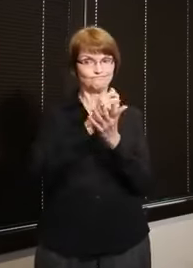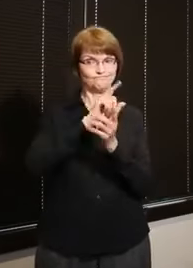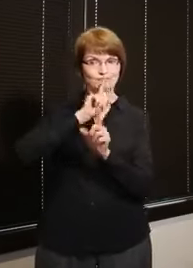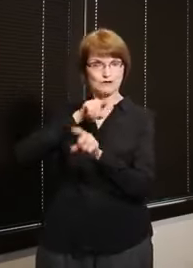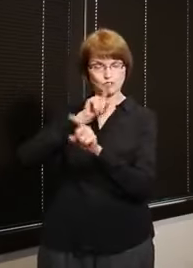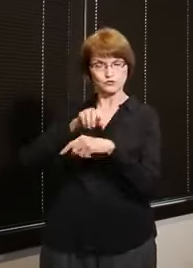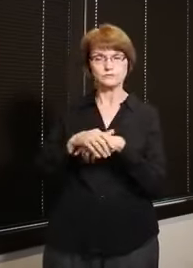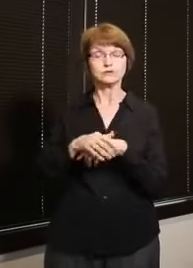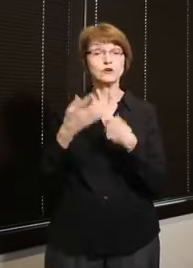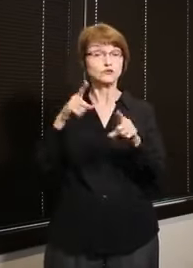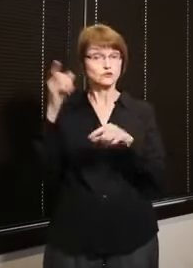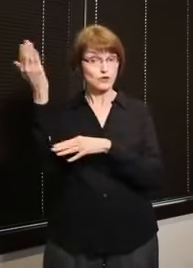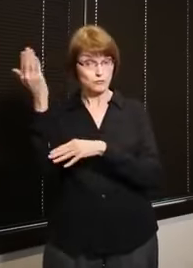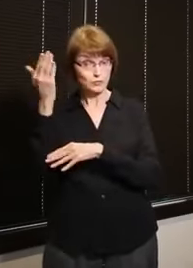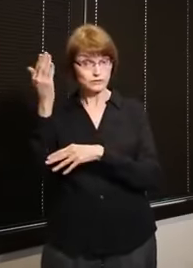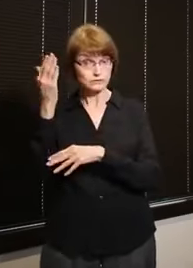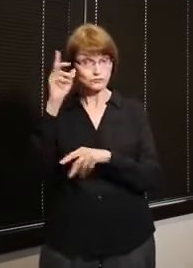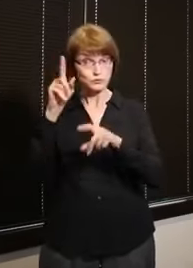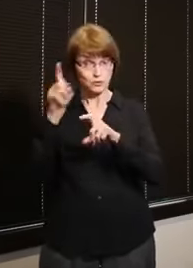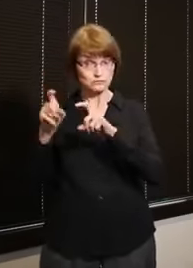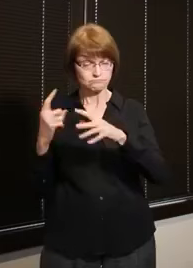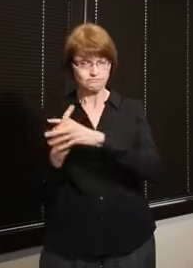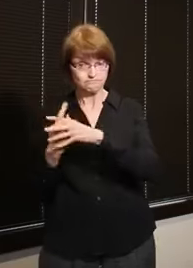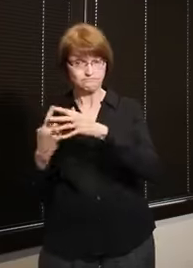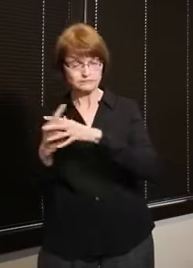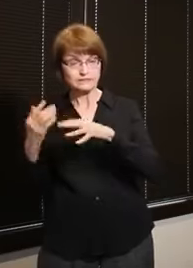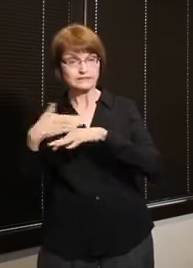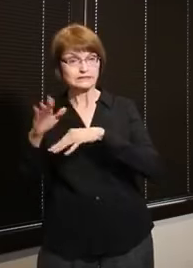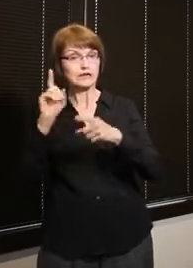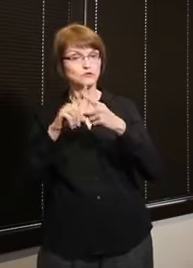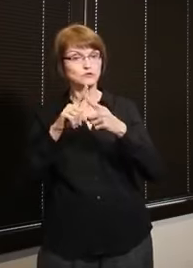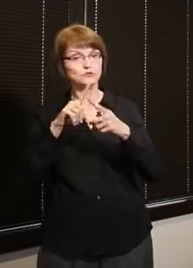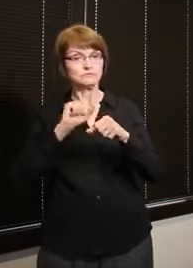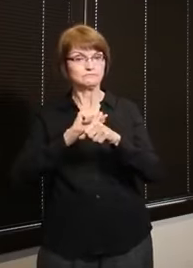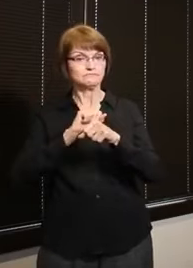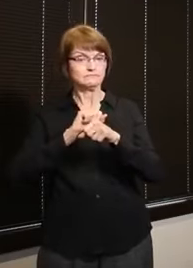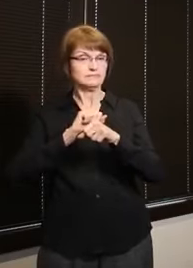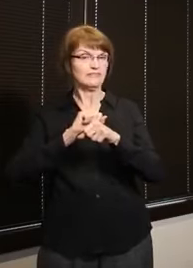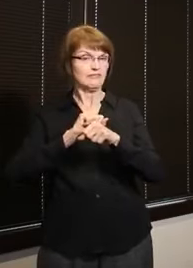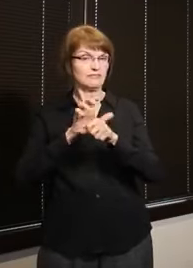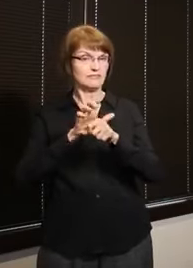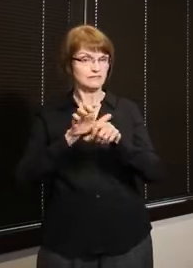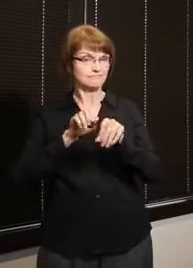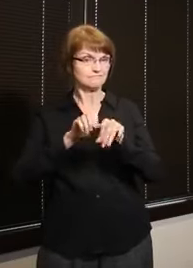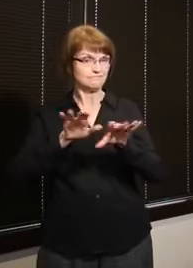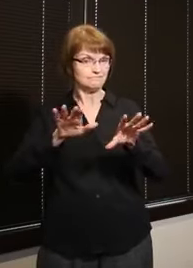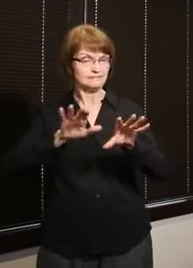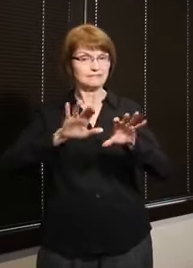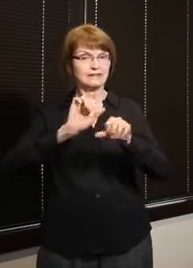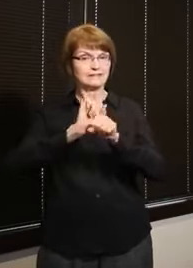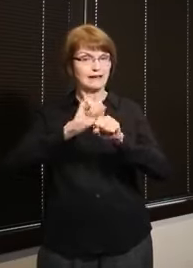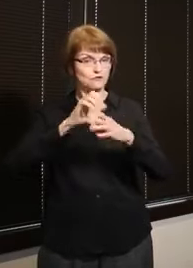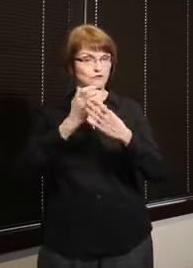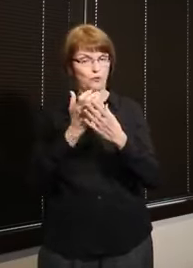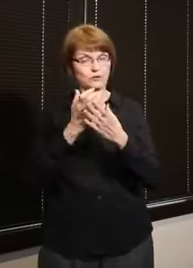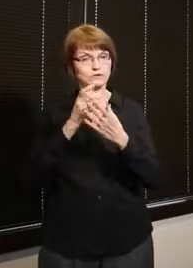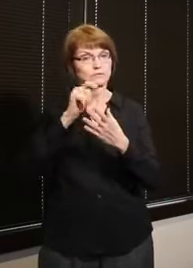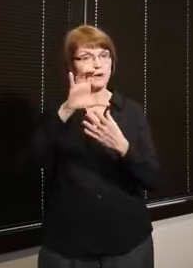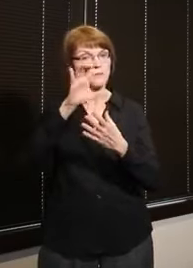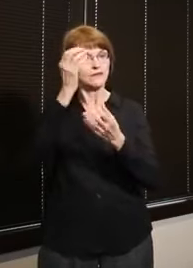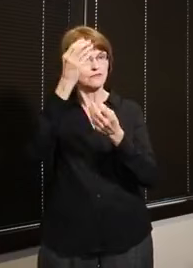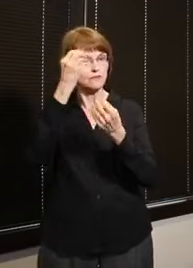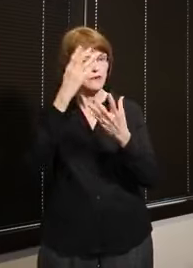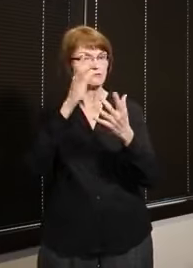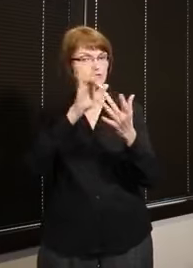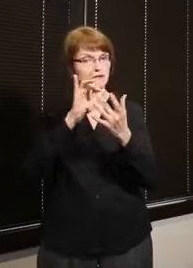who have questions during the briefing may also submit those to the task force public information contacts, and we will attempt to address